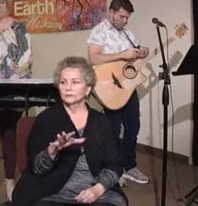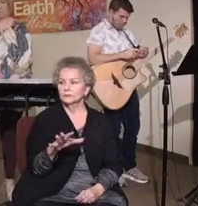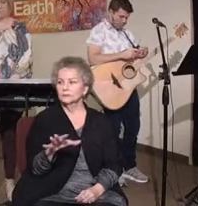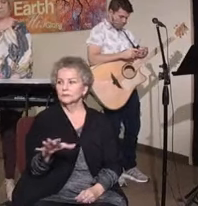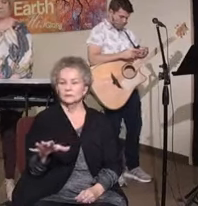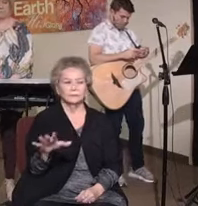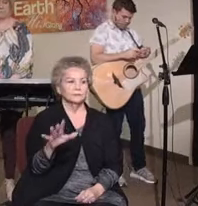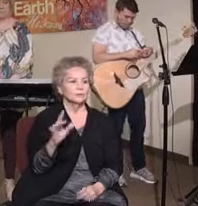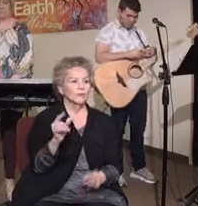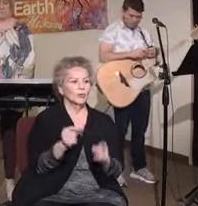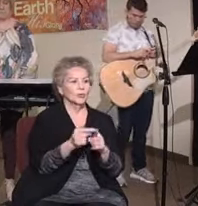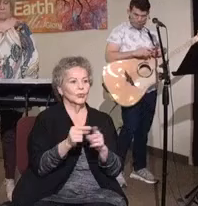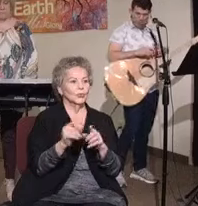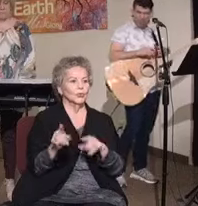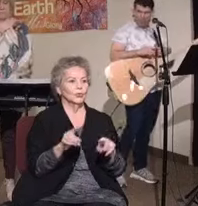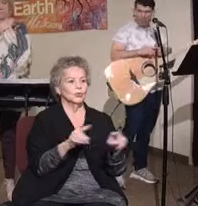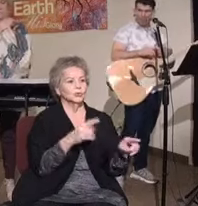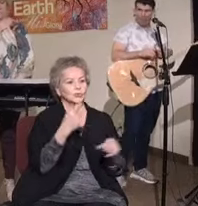The word also says that